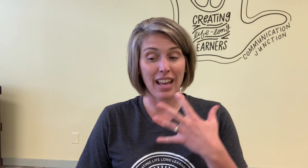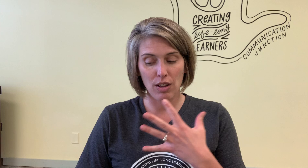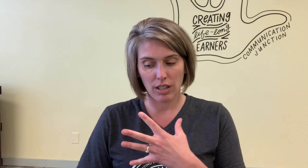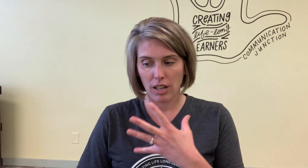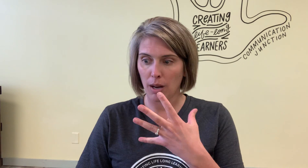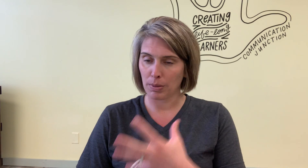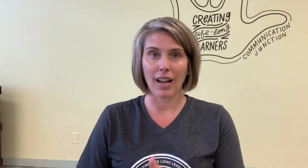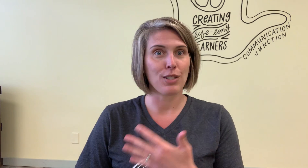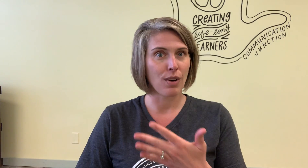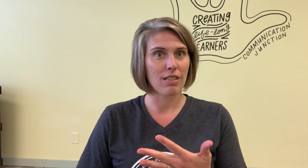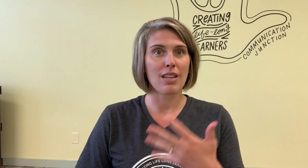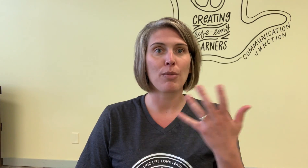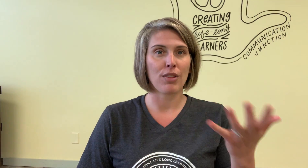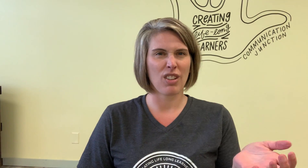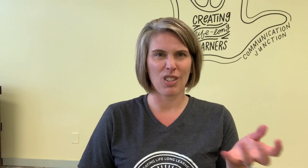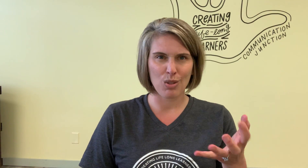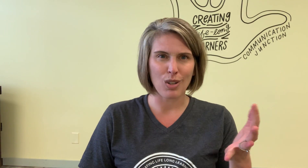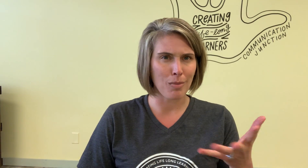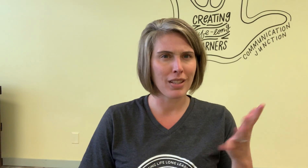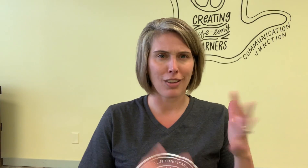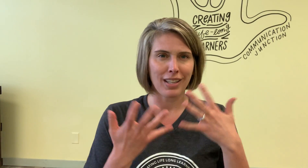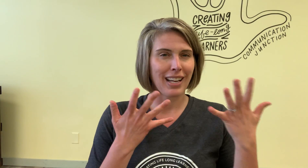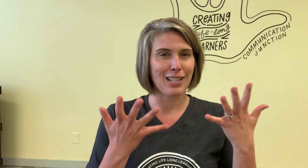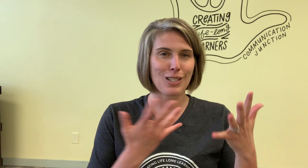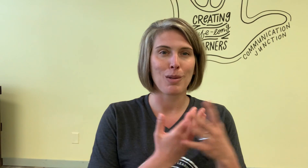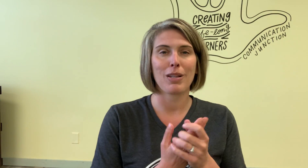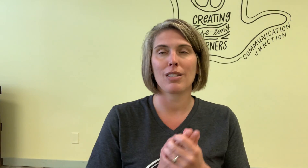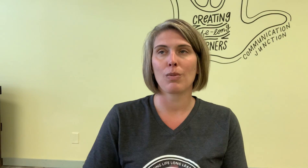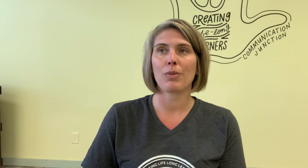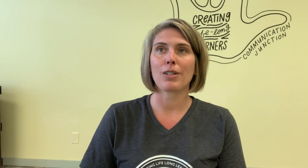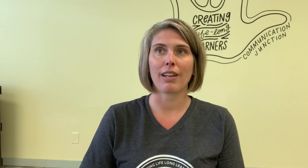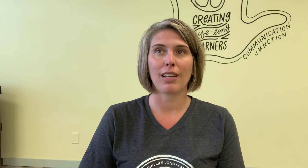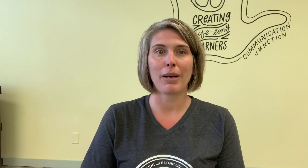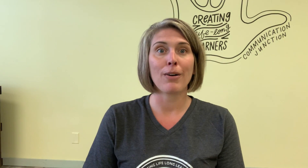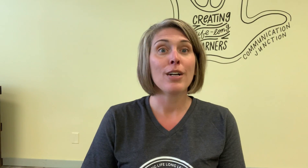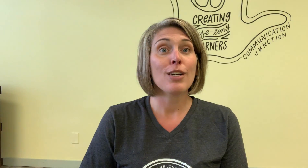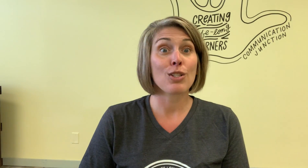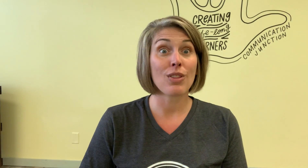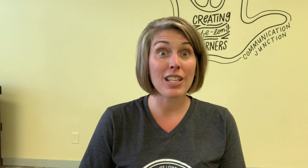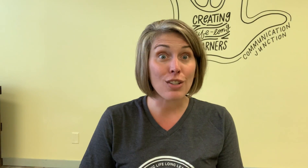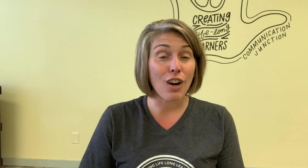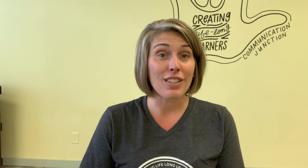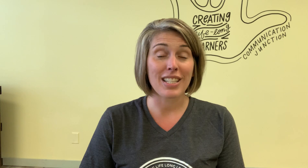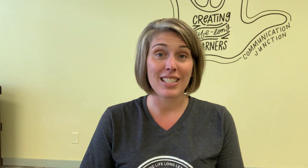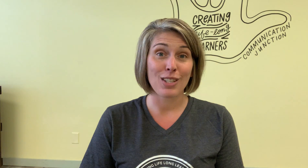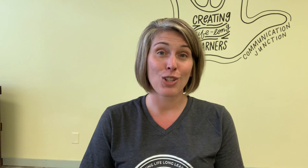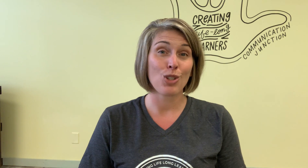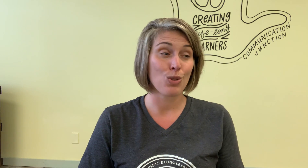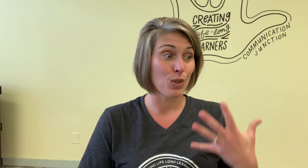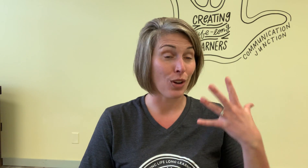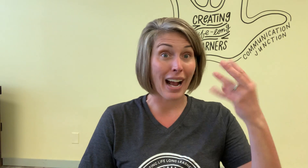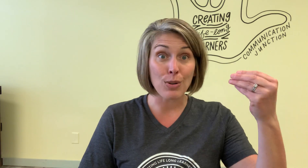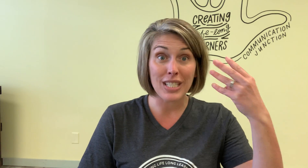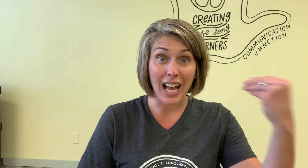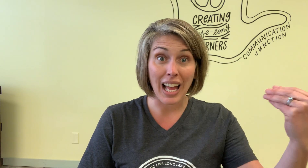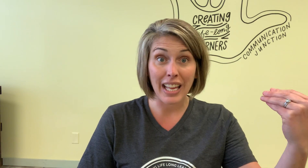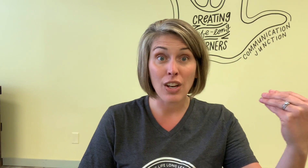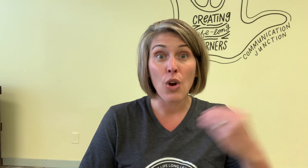that apply to our theme or that you can use all month long. Kind of just depends on what we're talking about. So these are all signs that you can use when you're outside or